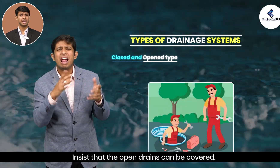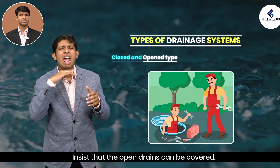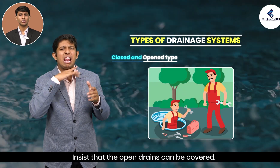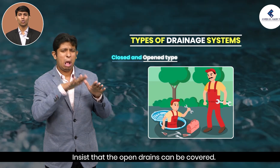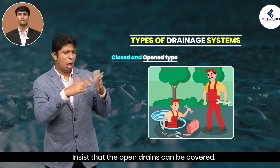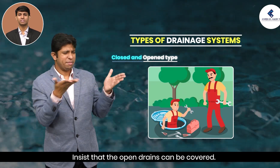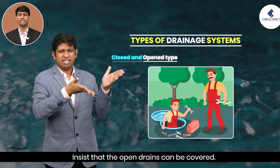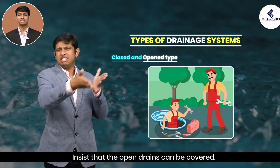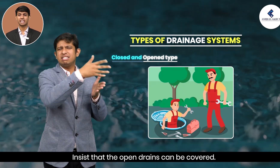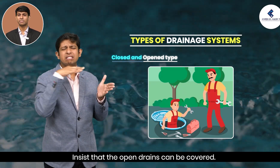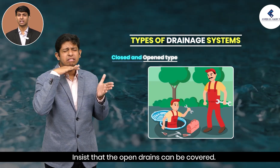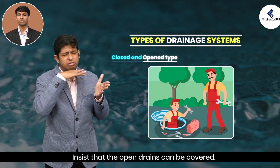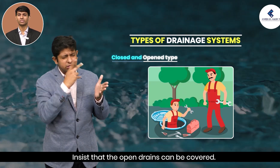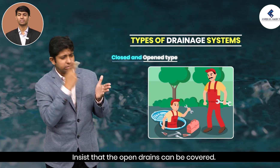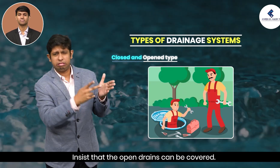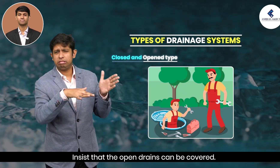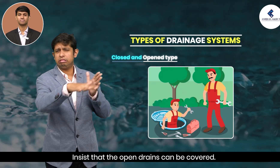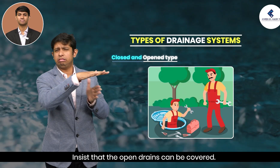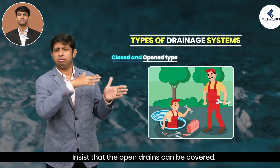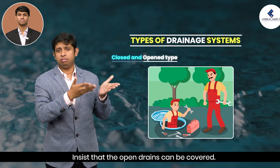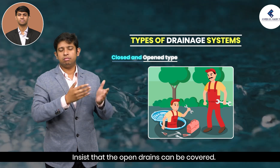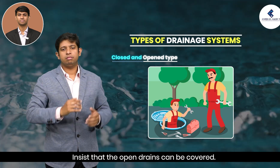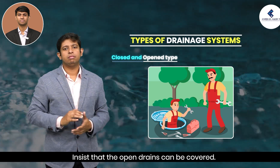Insist that the open drains can be covered.